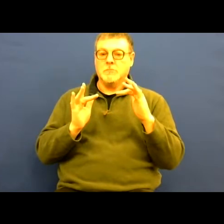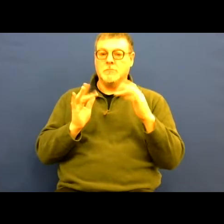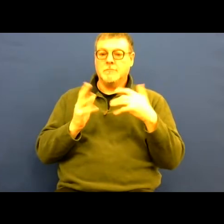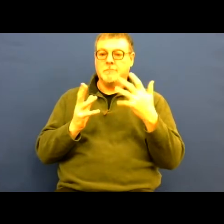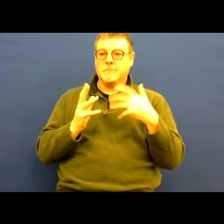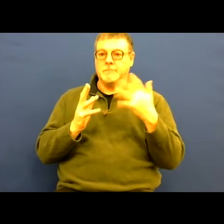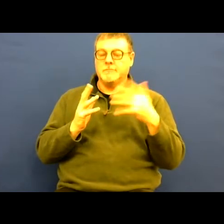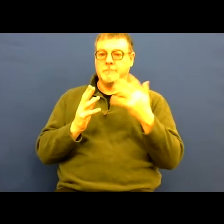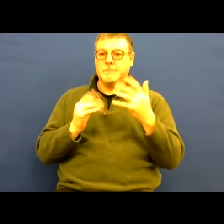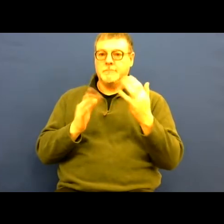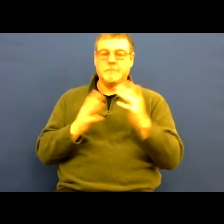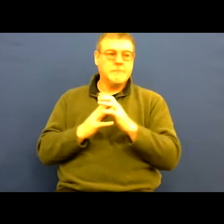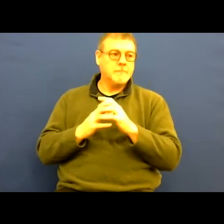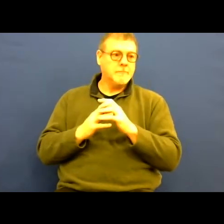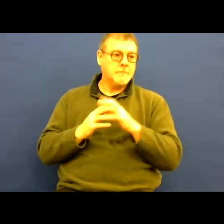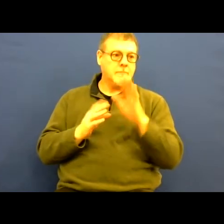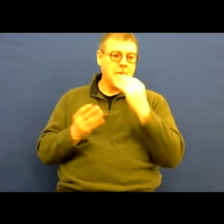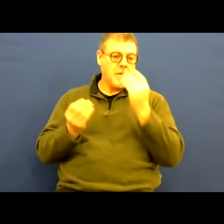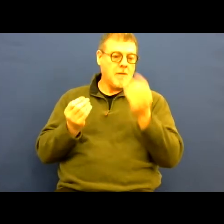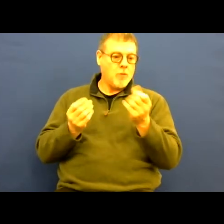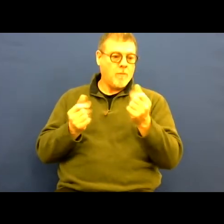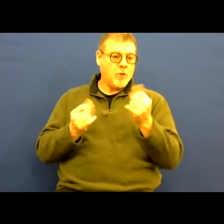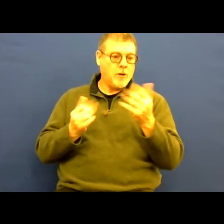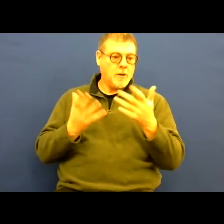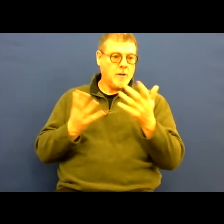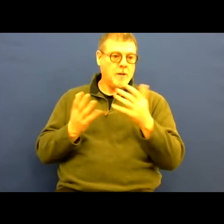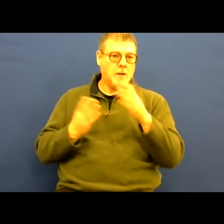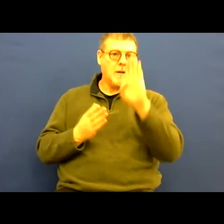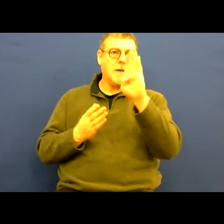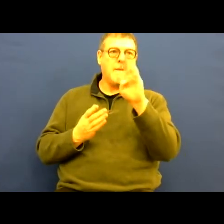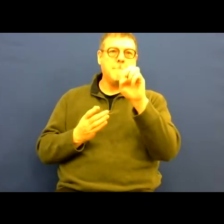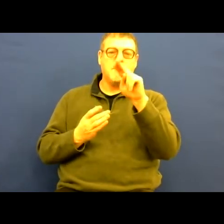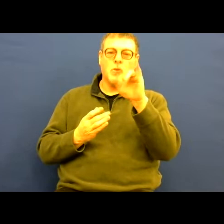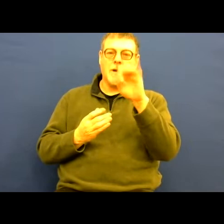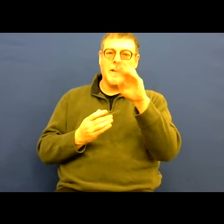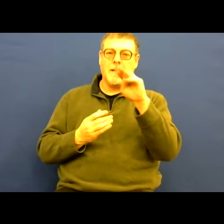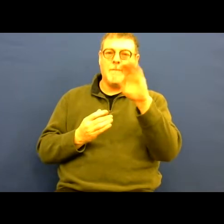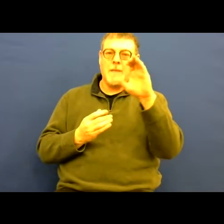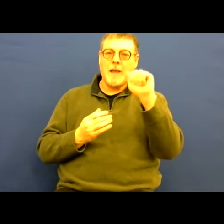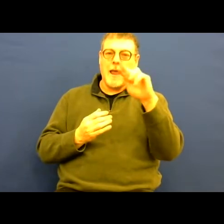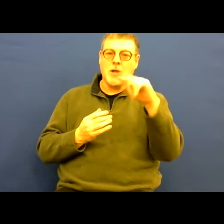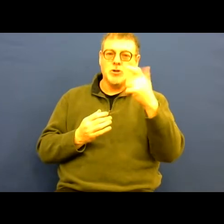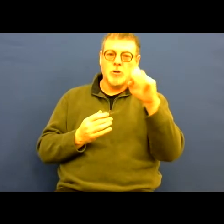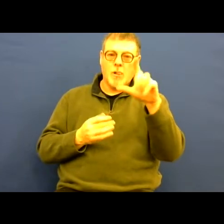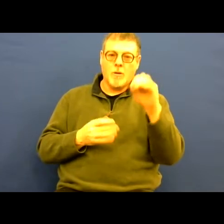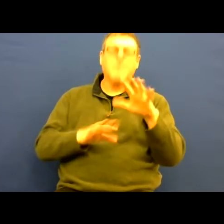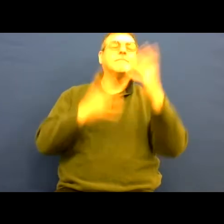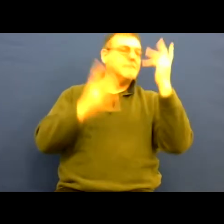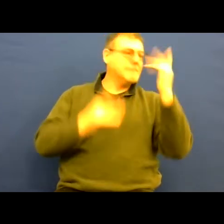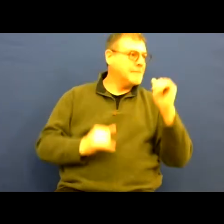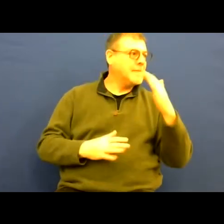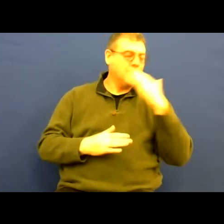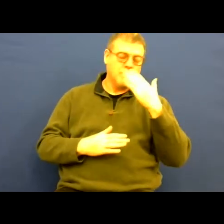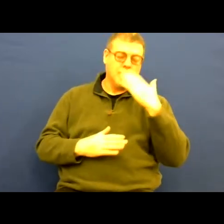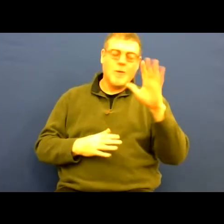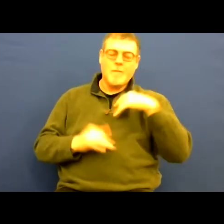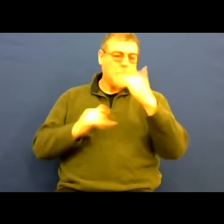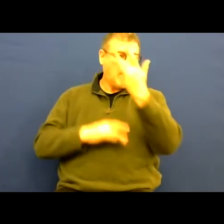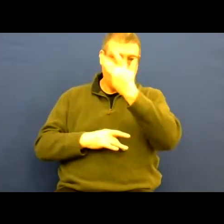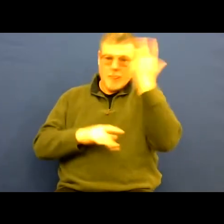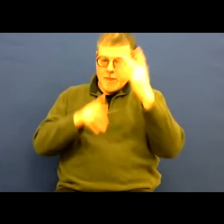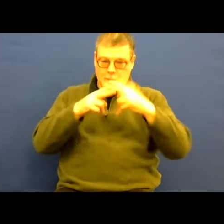trying to remember what his property is. So it's Bernie Iacovangelo, trying a blank. Faber, thank you. I was trying a blank